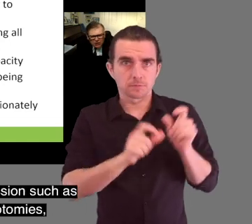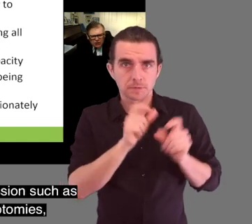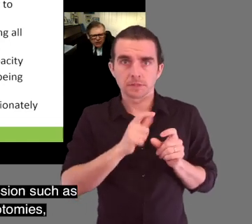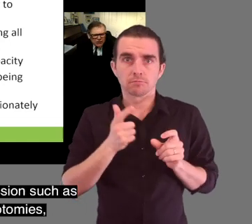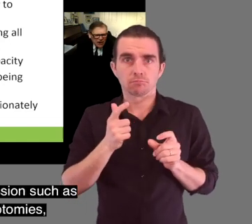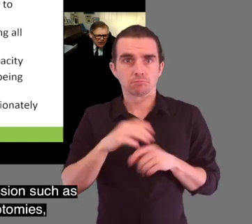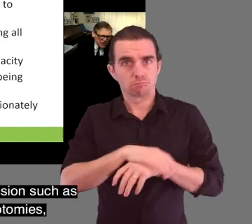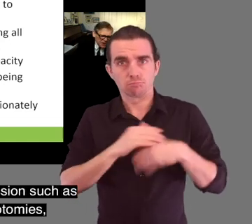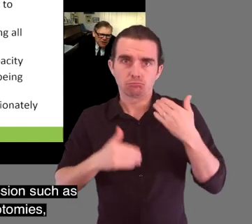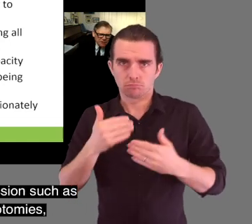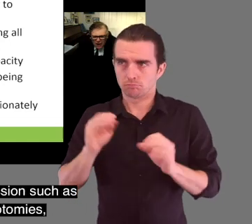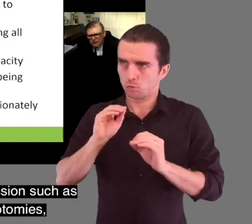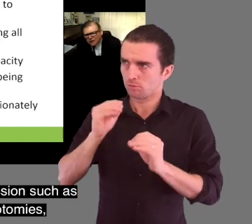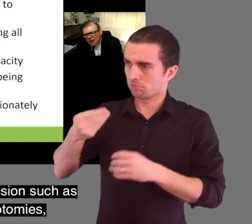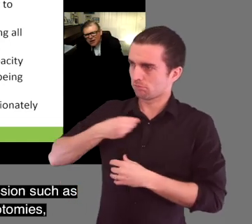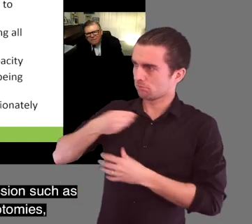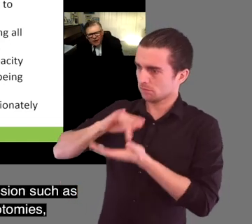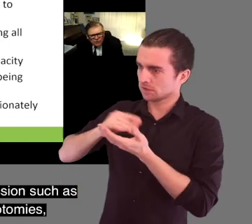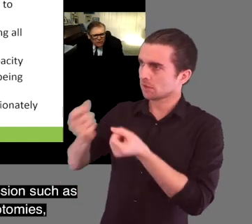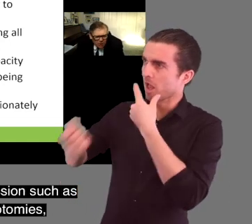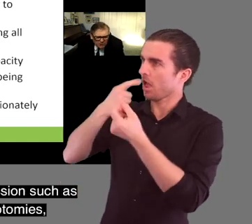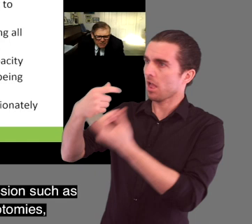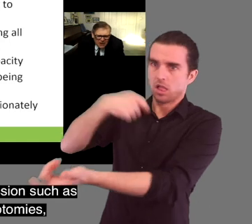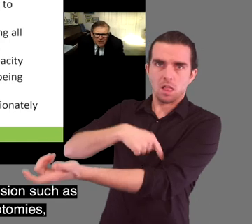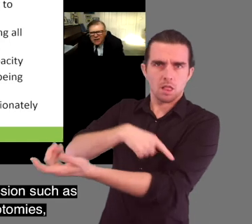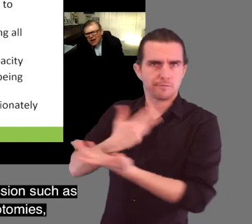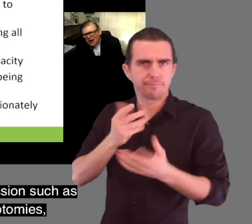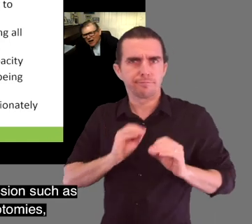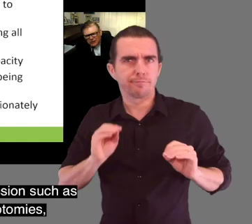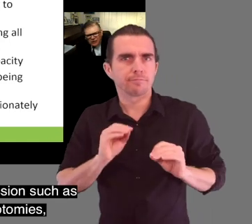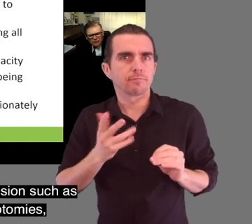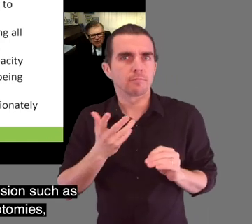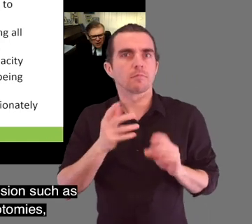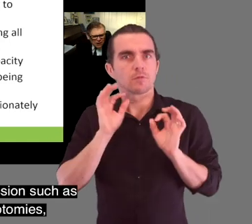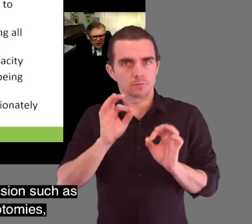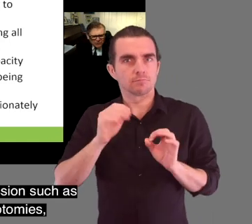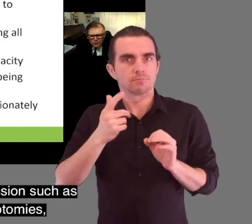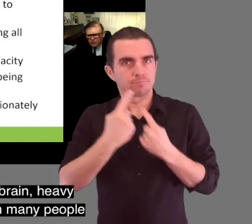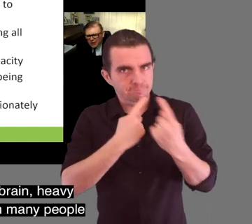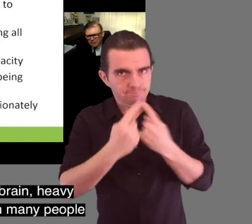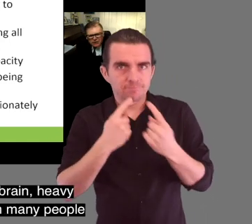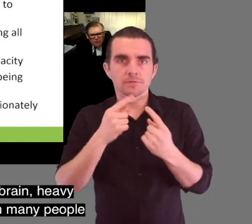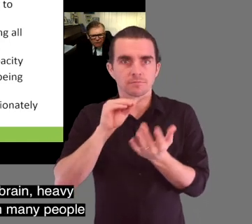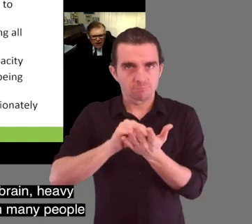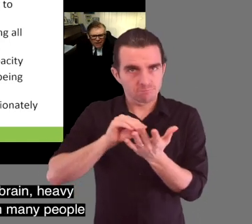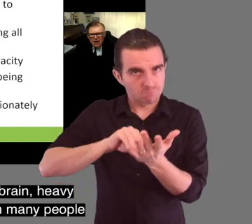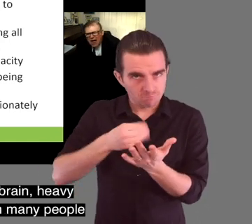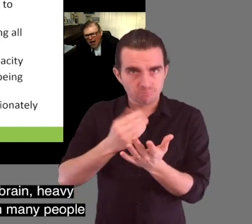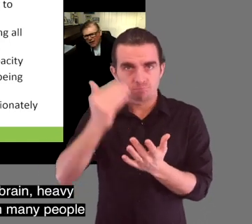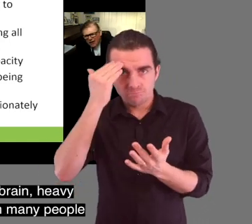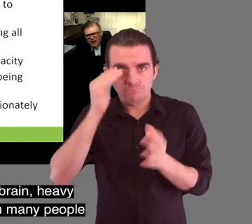their permission, such as in the past, frontal lobotomies, electrical treatment to the